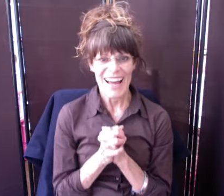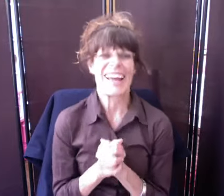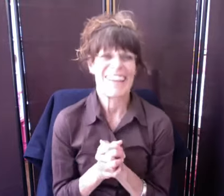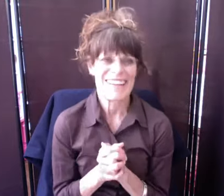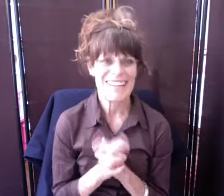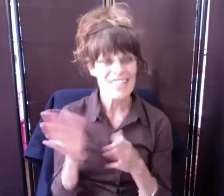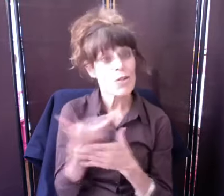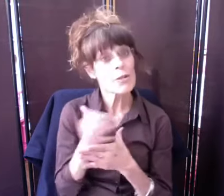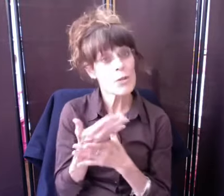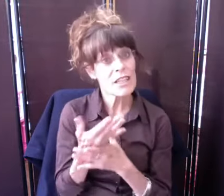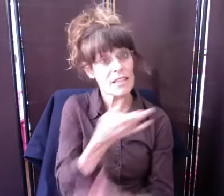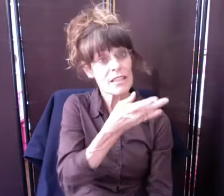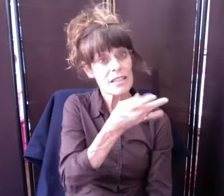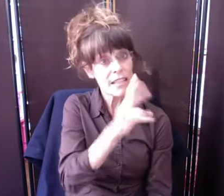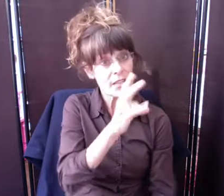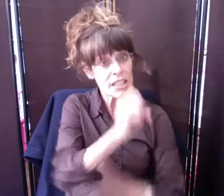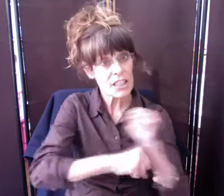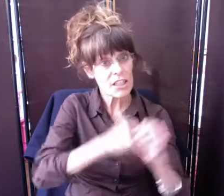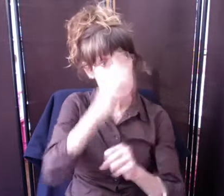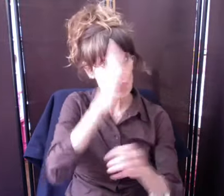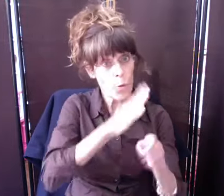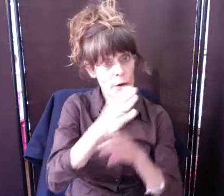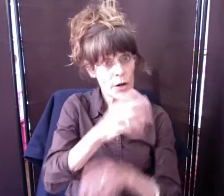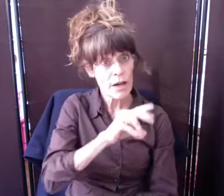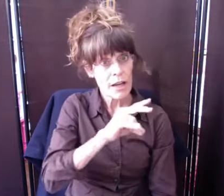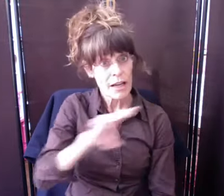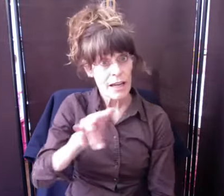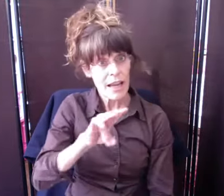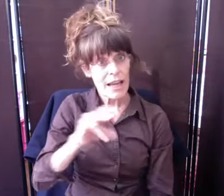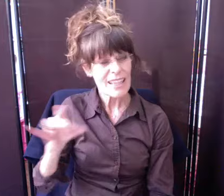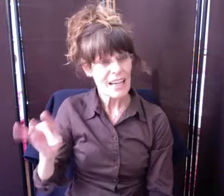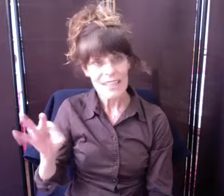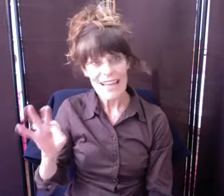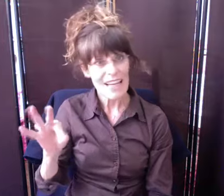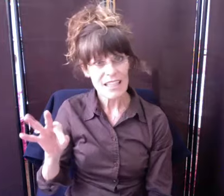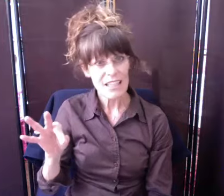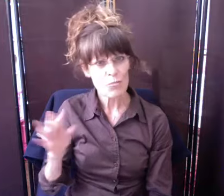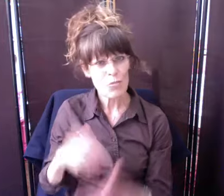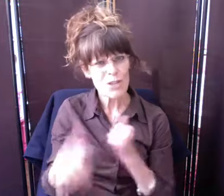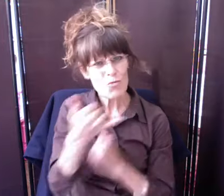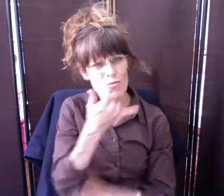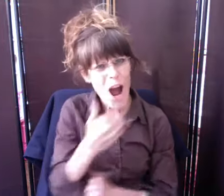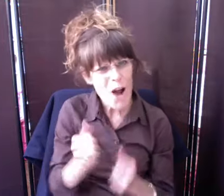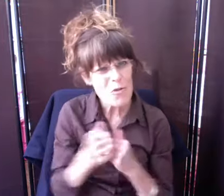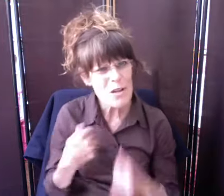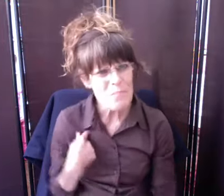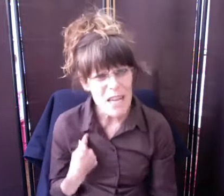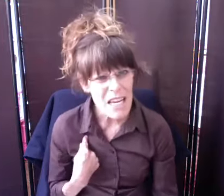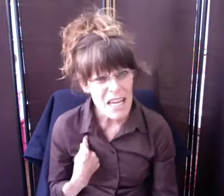and 19, I'm trying to figure out what's wrong with me. And I don't think it has anything to do with AA, because I've worked a program and